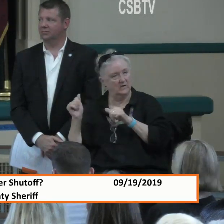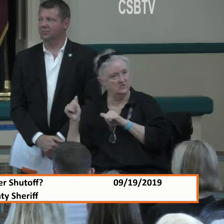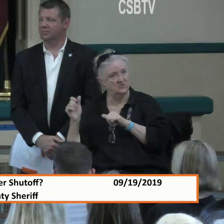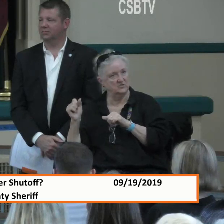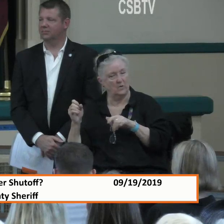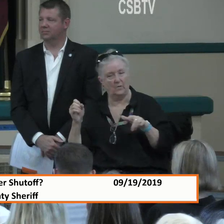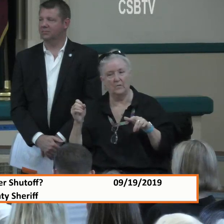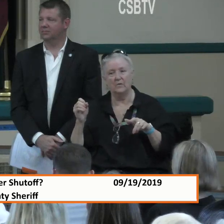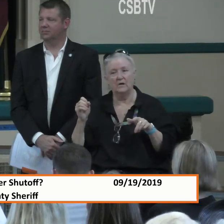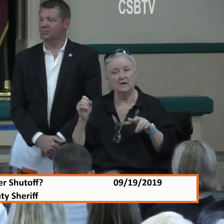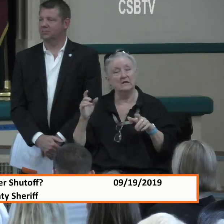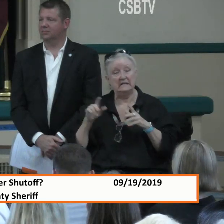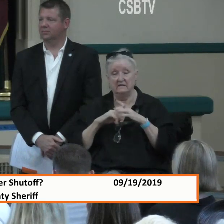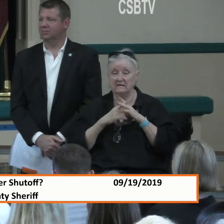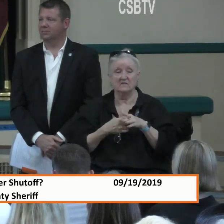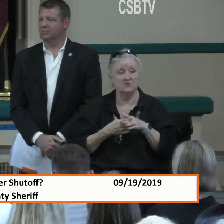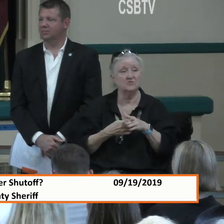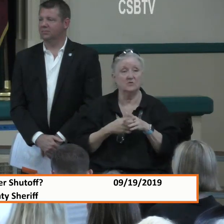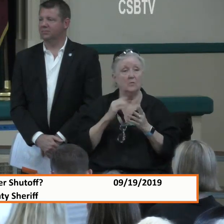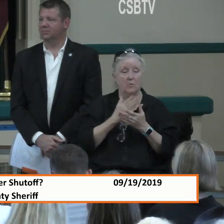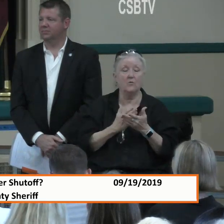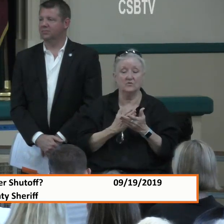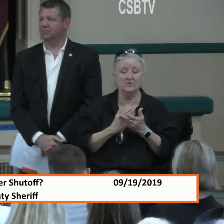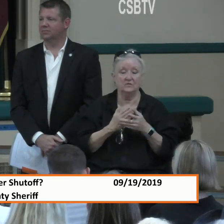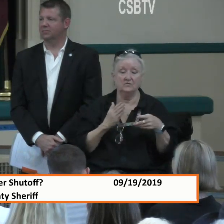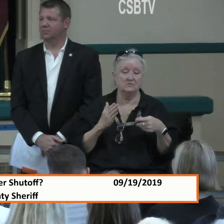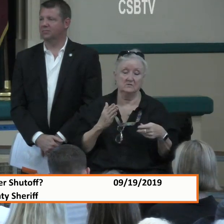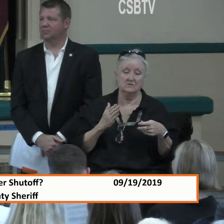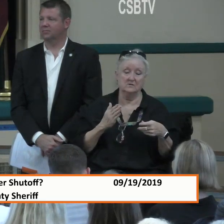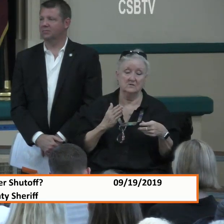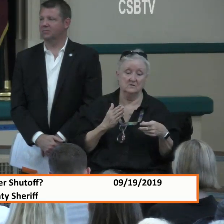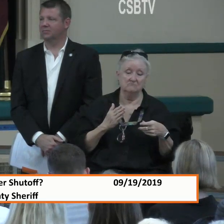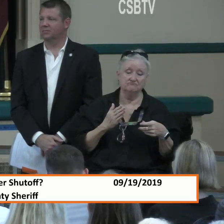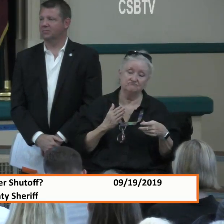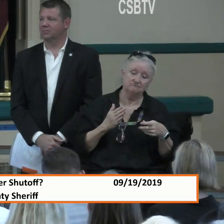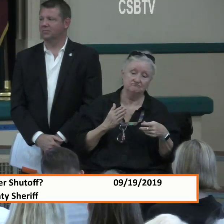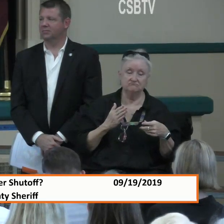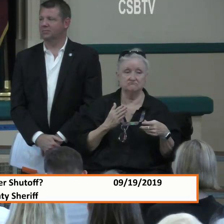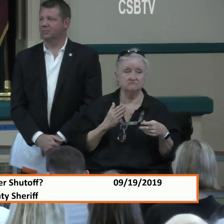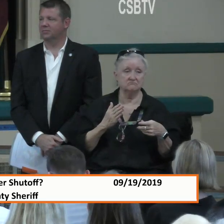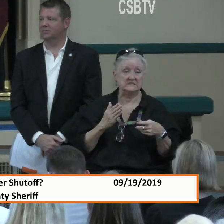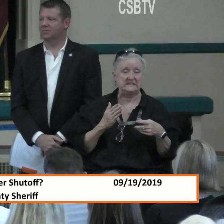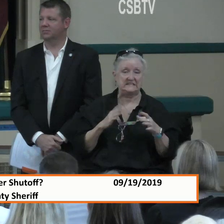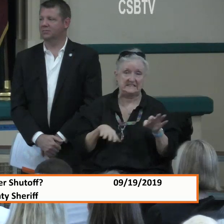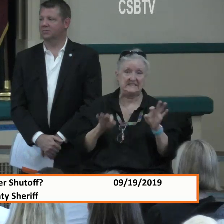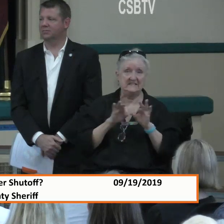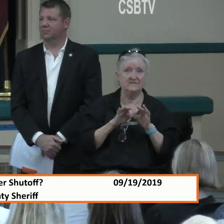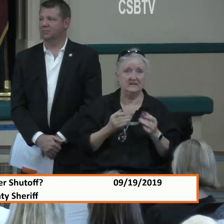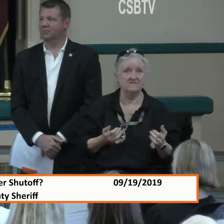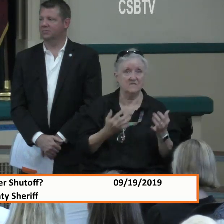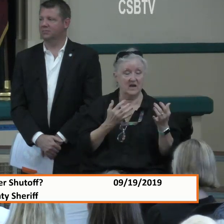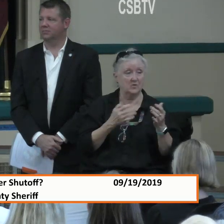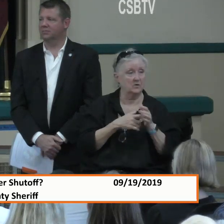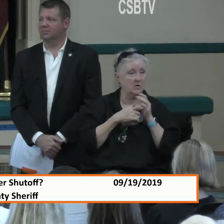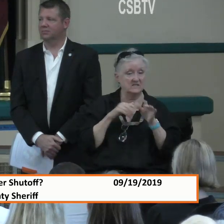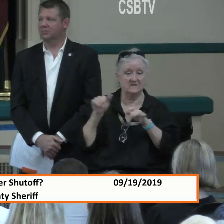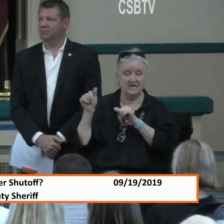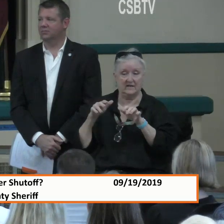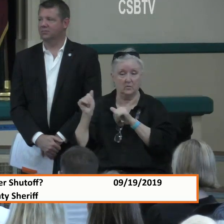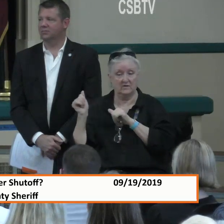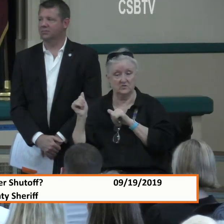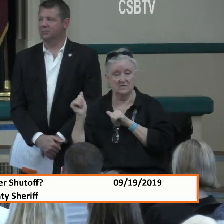so in the initial portions of a significant fire that's going to require